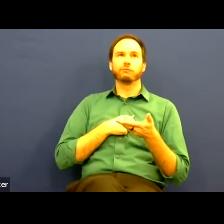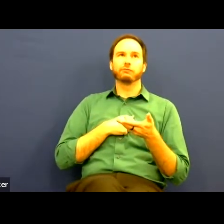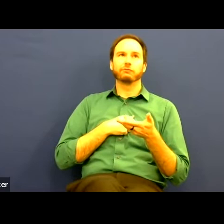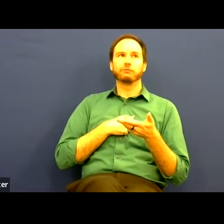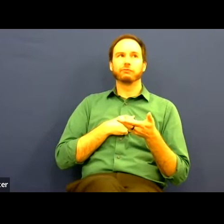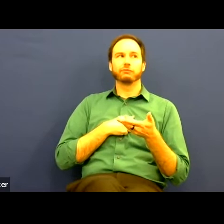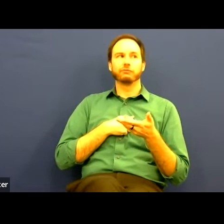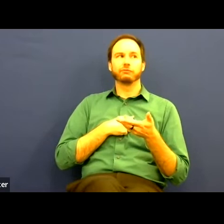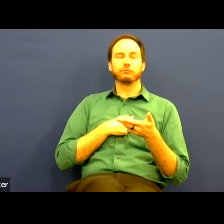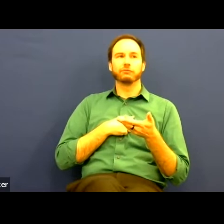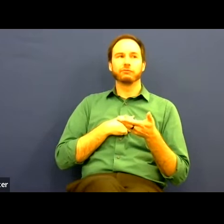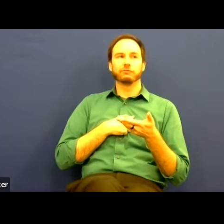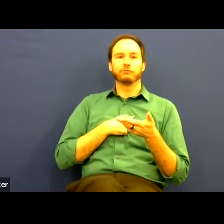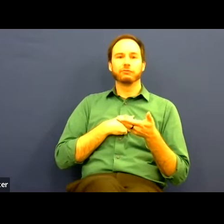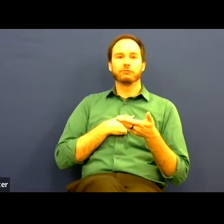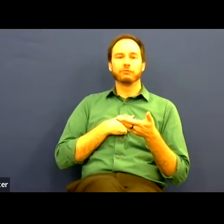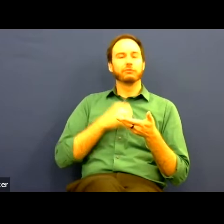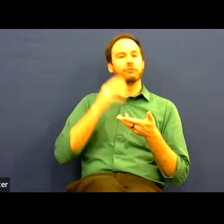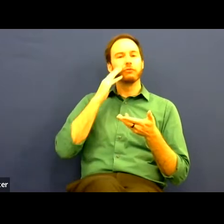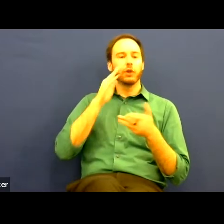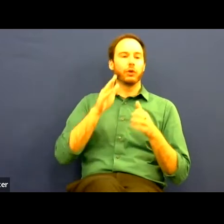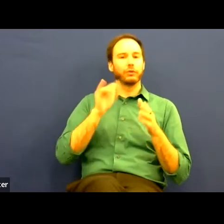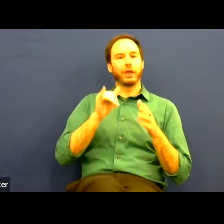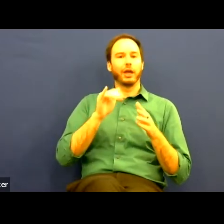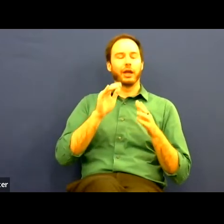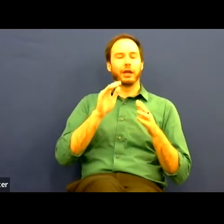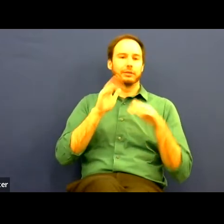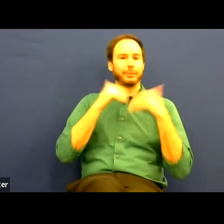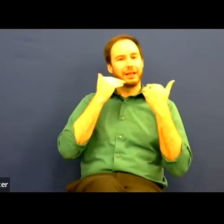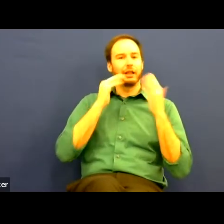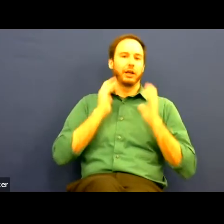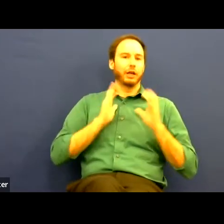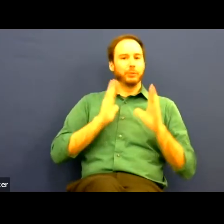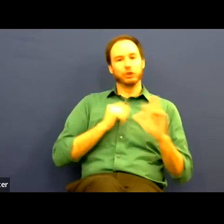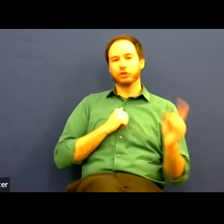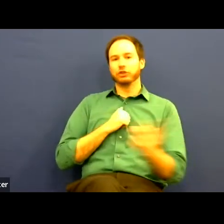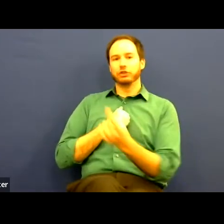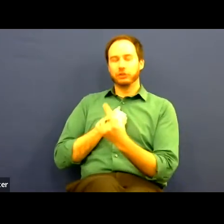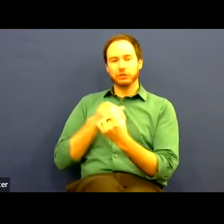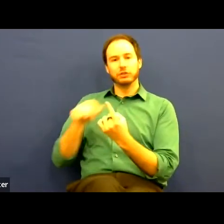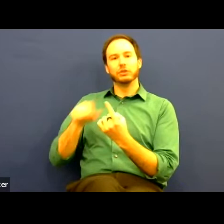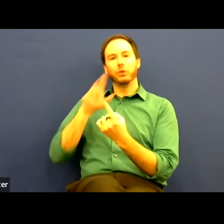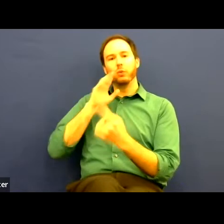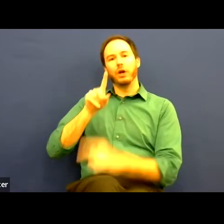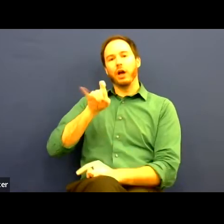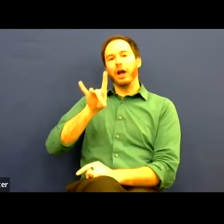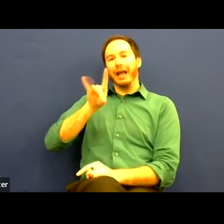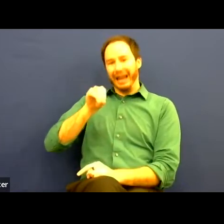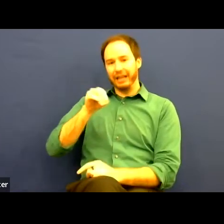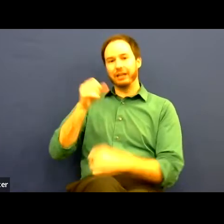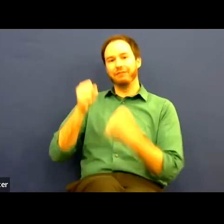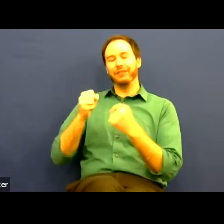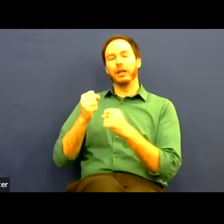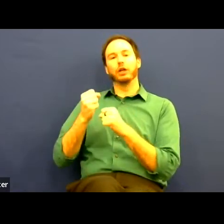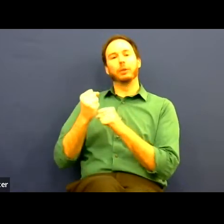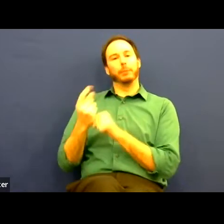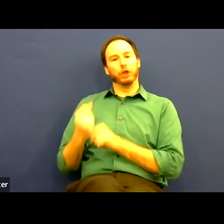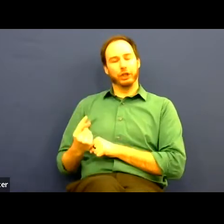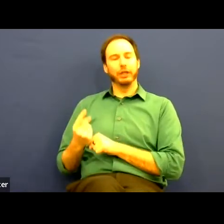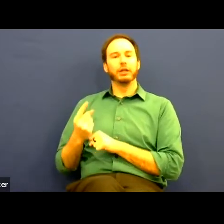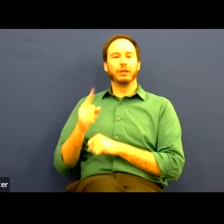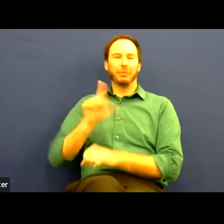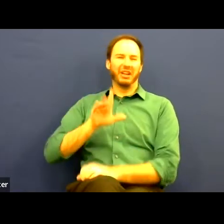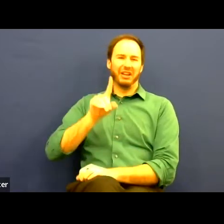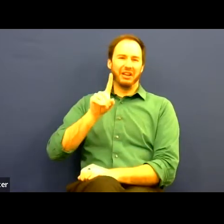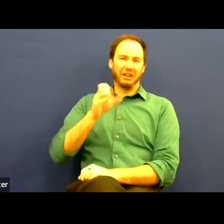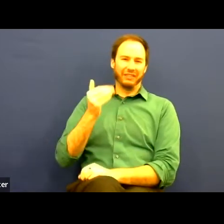smiley Mhm. customer. It is 180 vehicles per year, so that's roughly 15 a month, but I'd